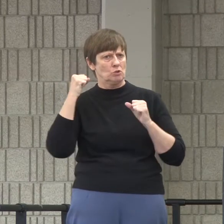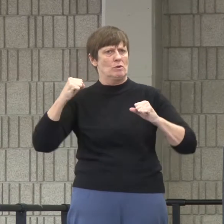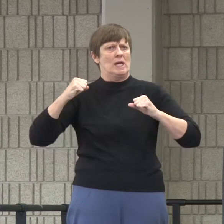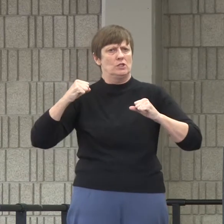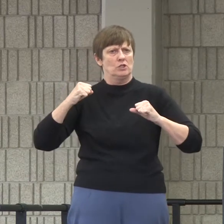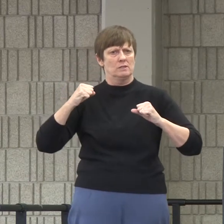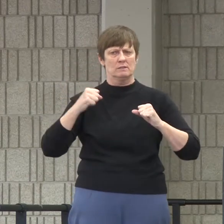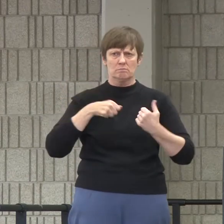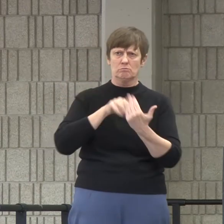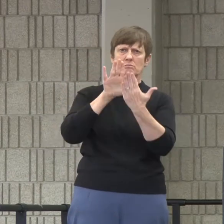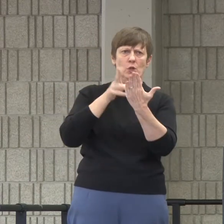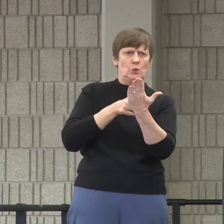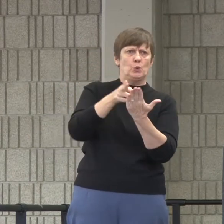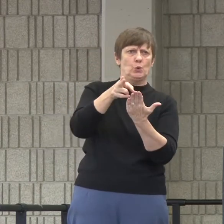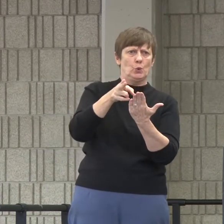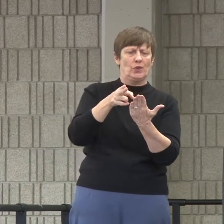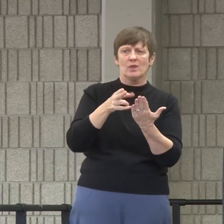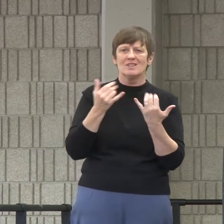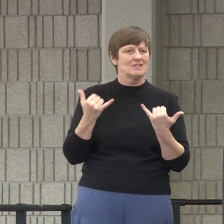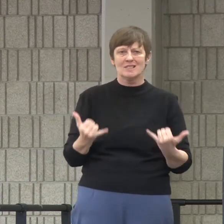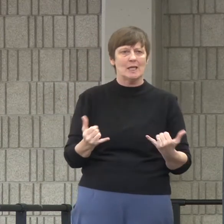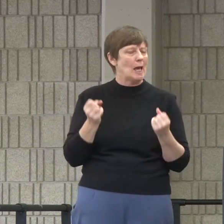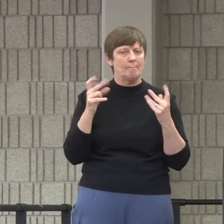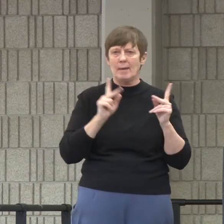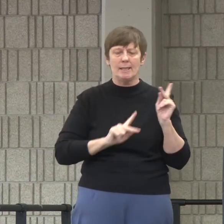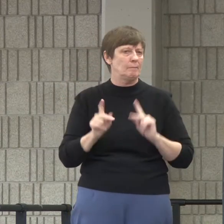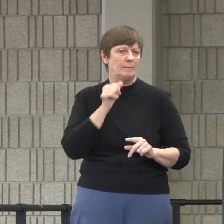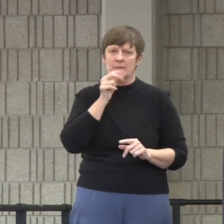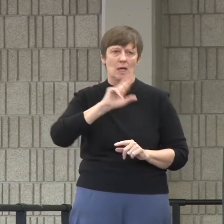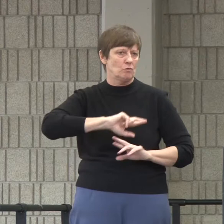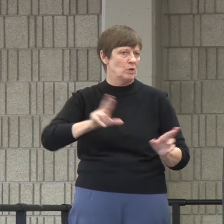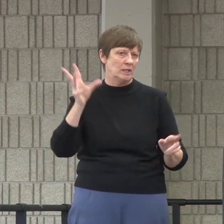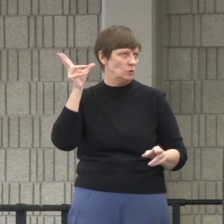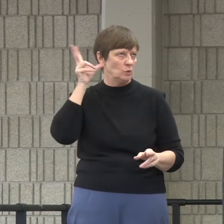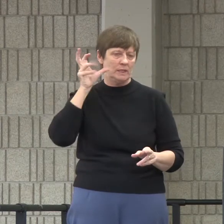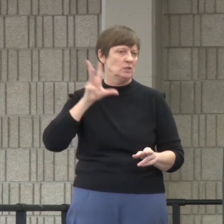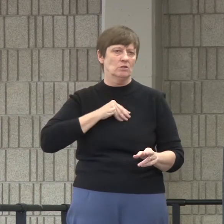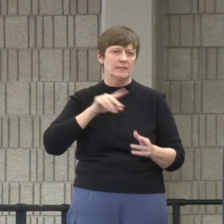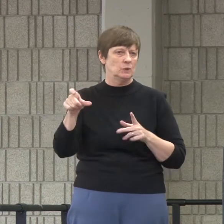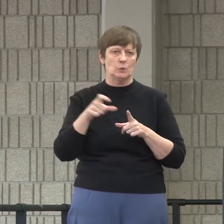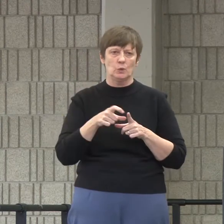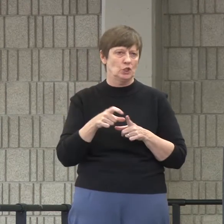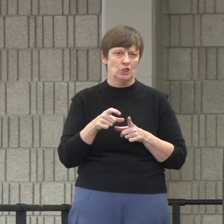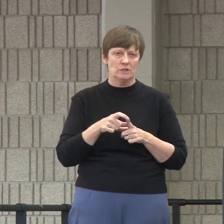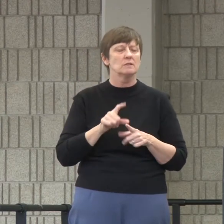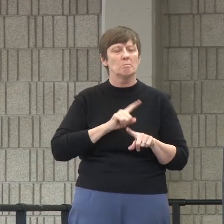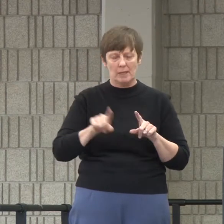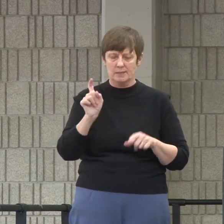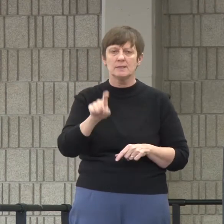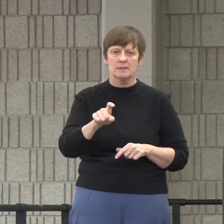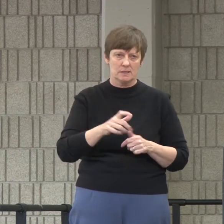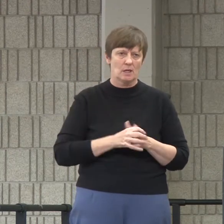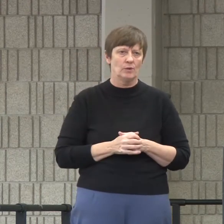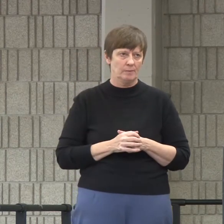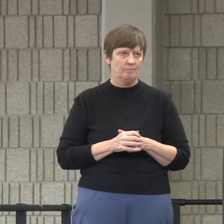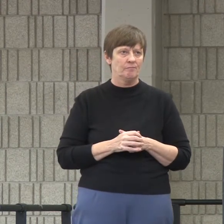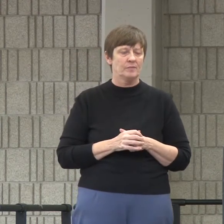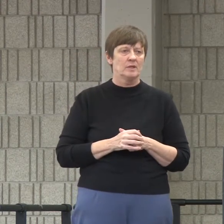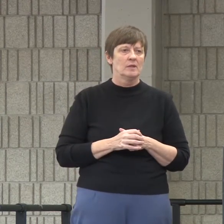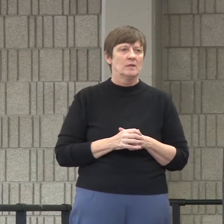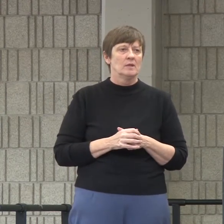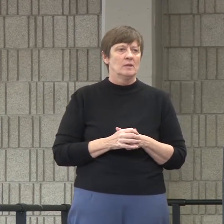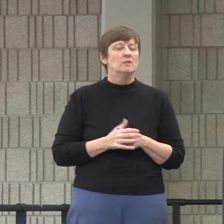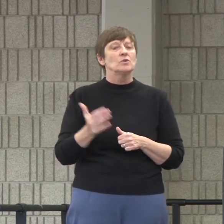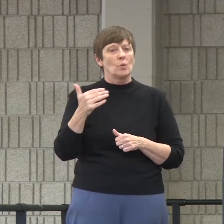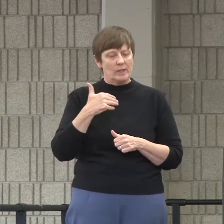truths that even today many people aren't ready to accept, but this is necessary. So we